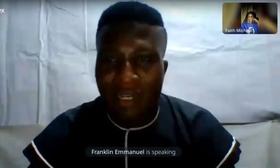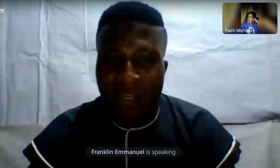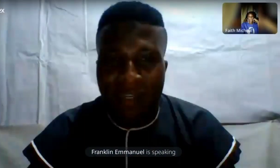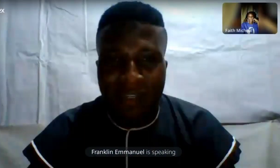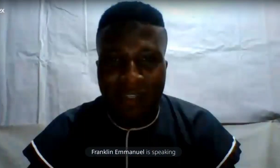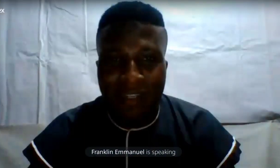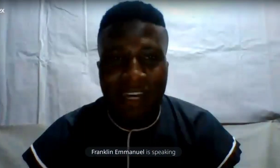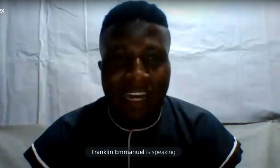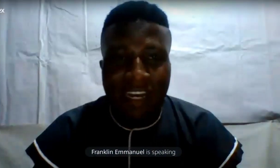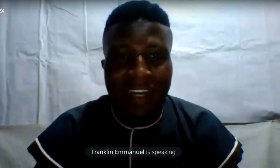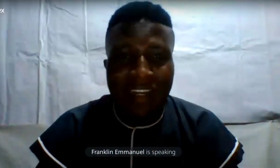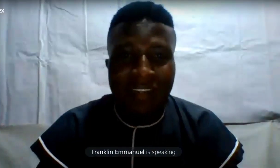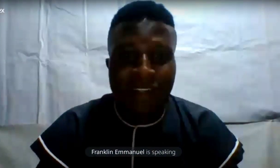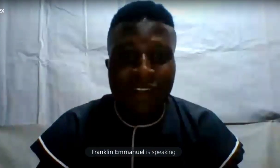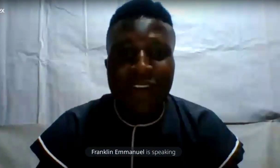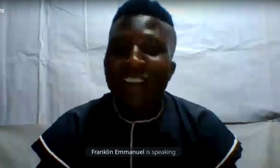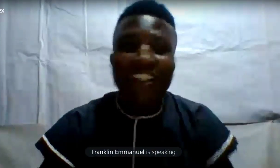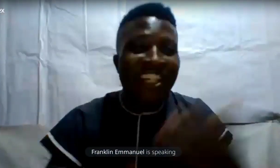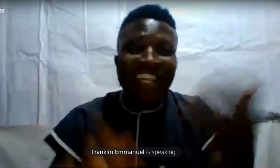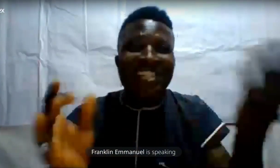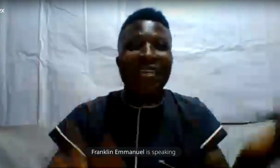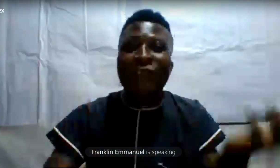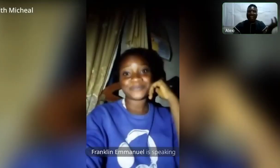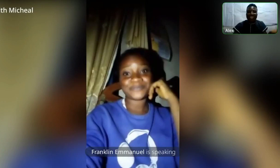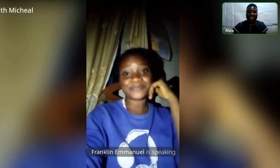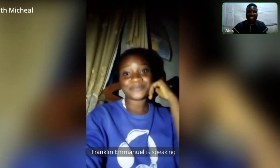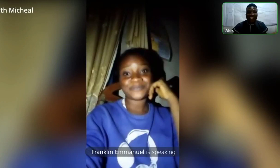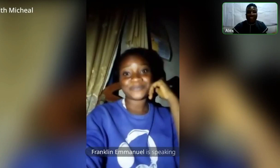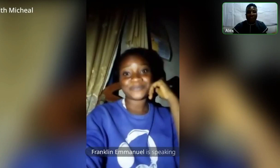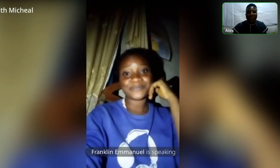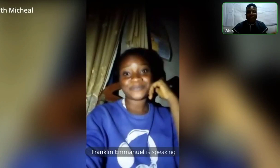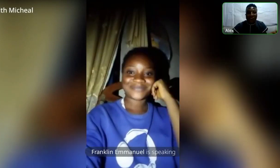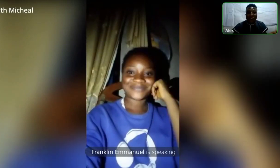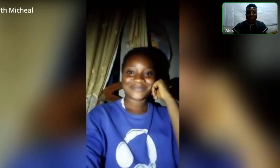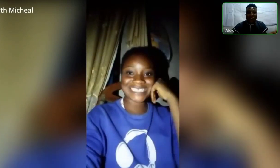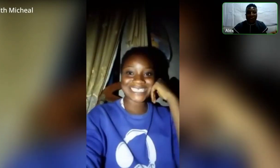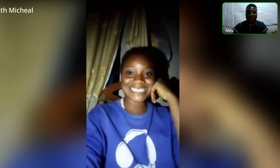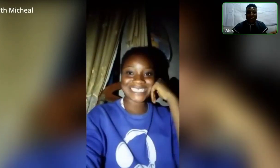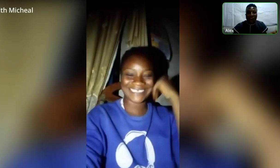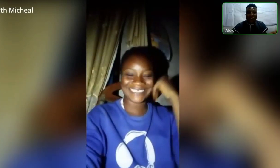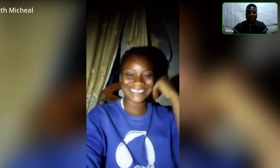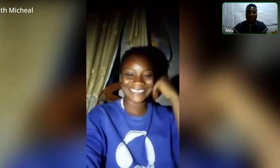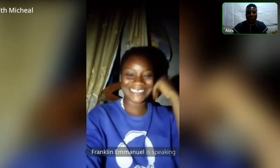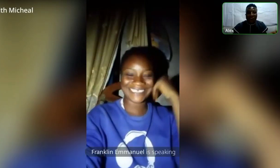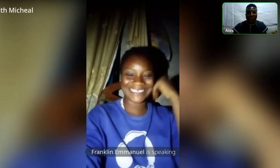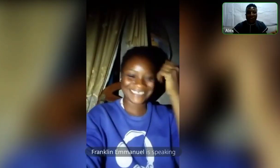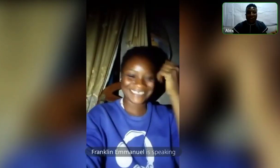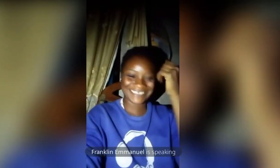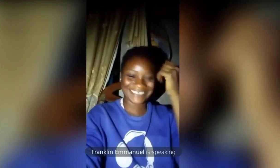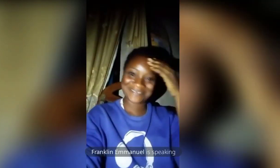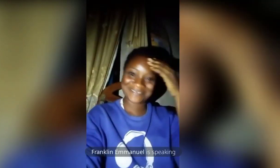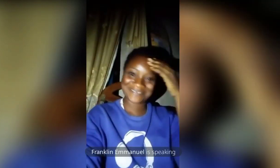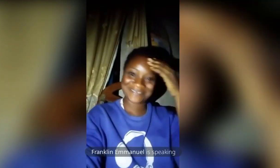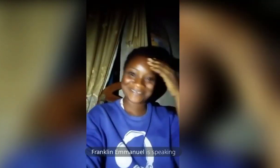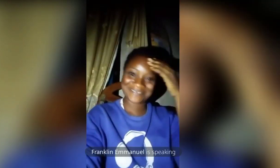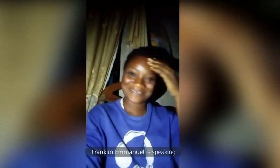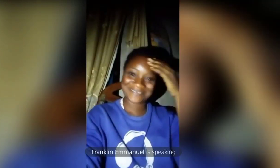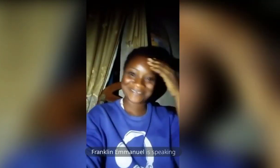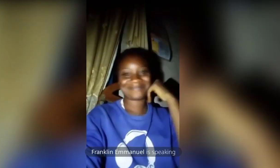Franklin. Franklin, what did I say? Wait, how did you pronounce it? Ibidu. I said